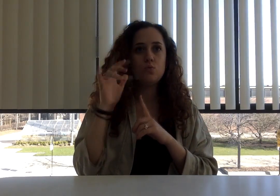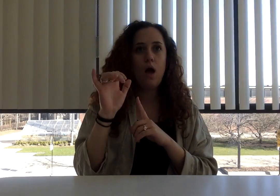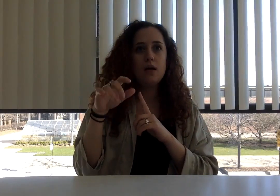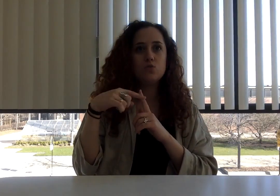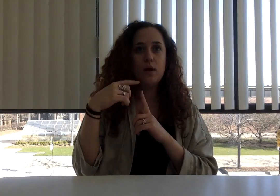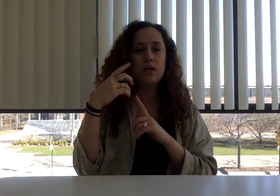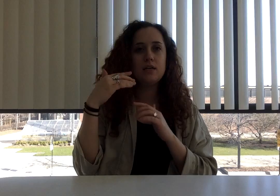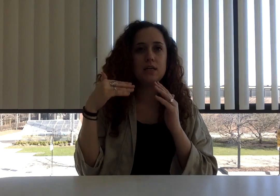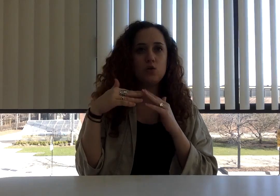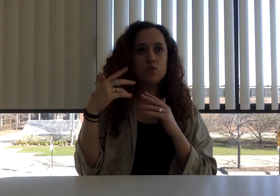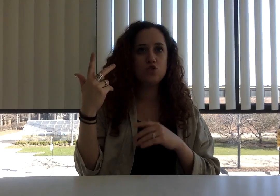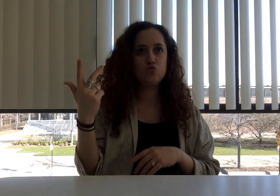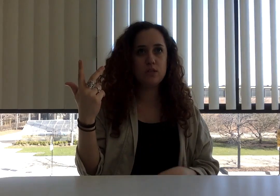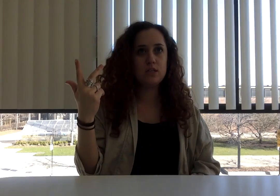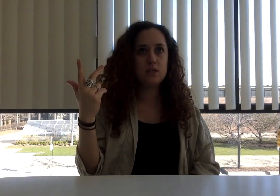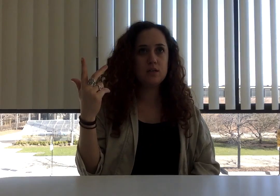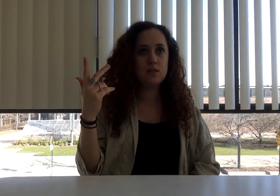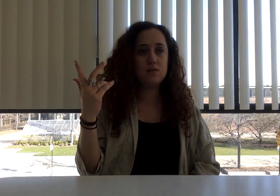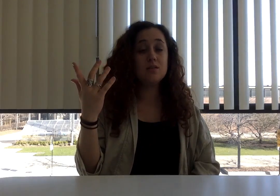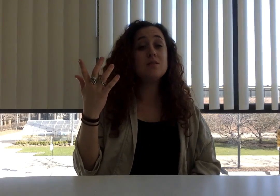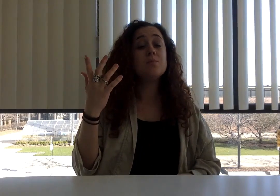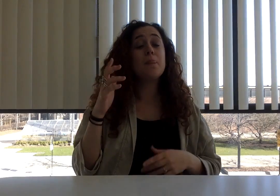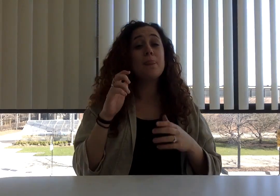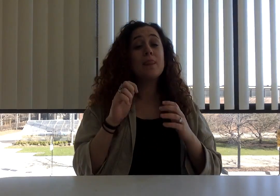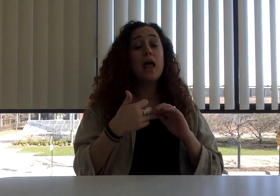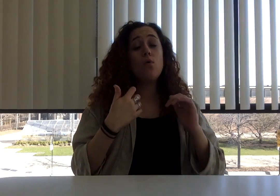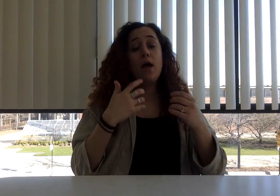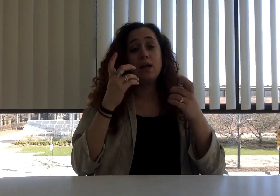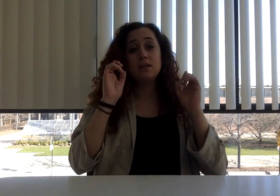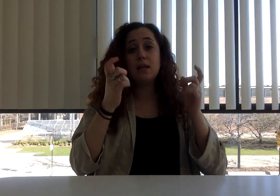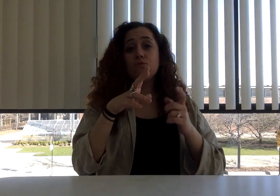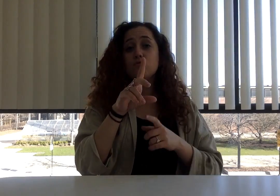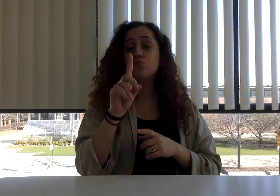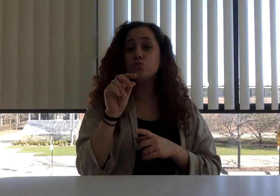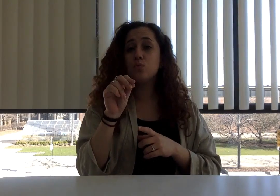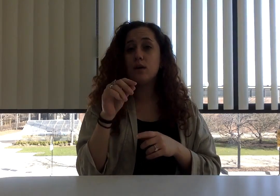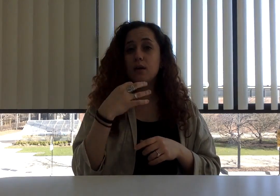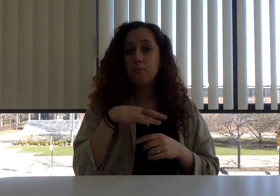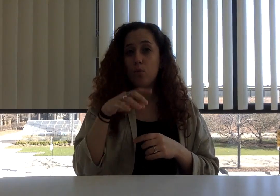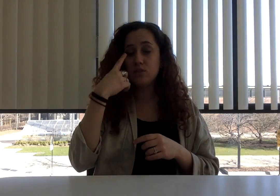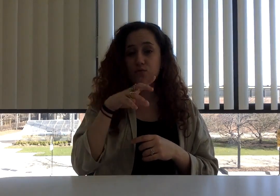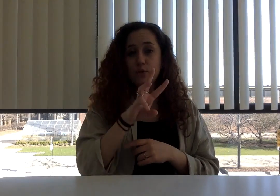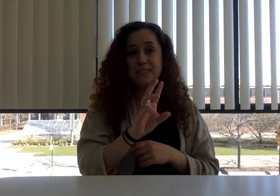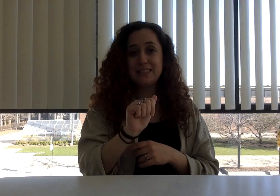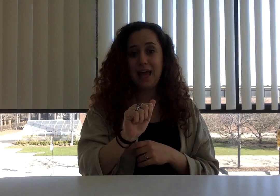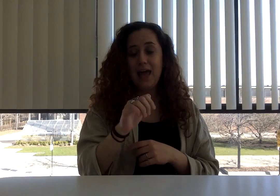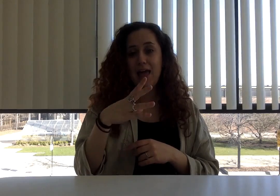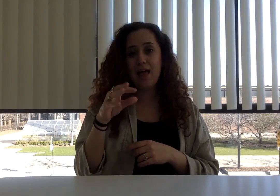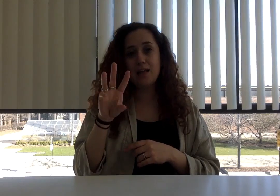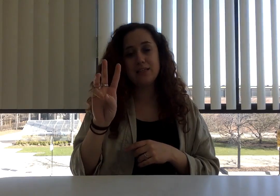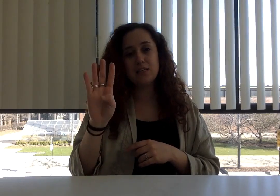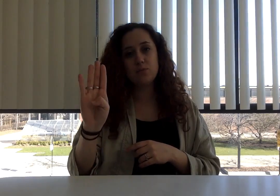I gave the 20 points for 6a and 6b was I looked at what you said about 6b.